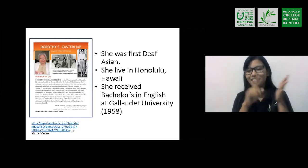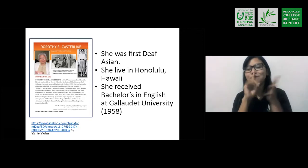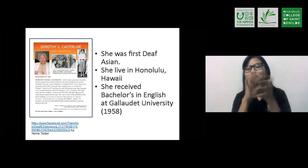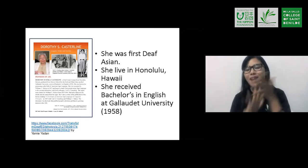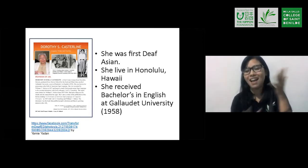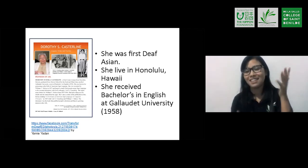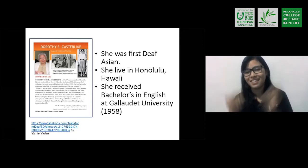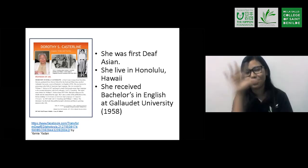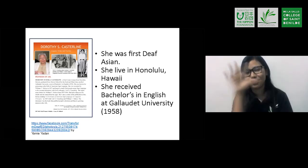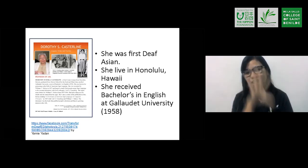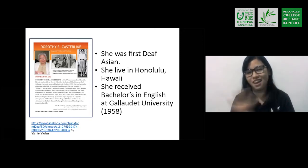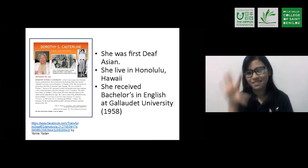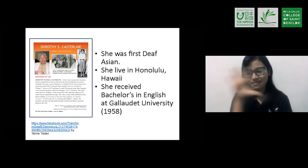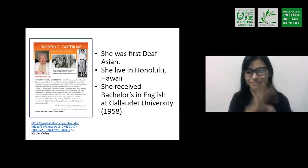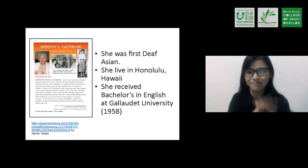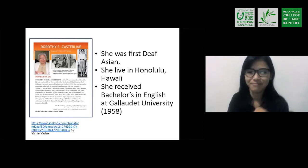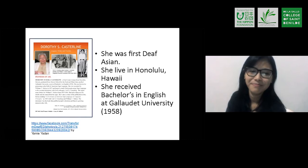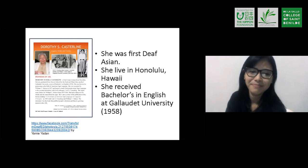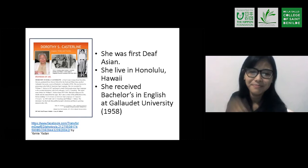so Jasmine,